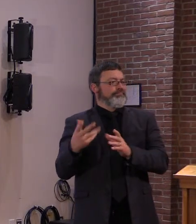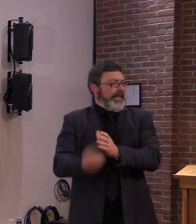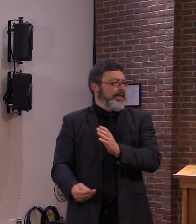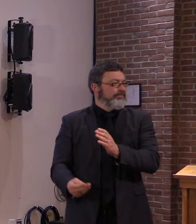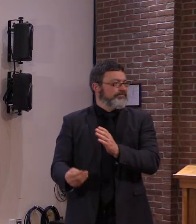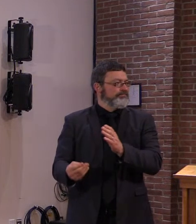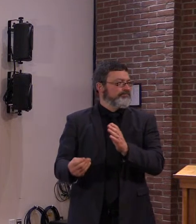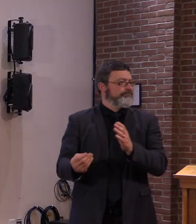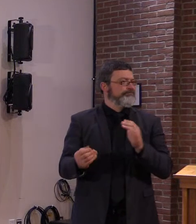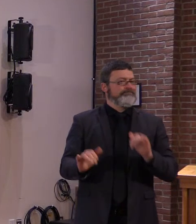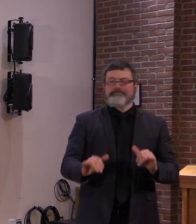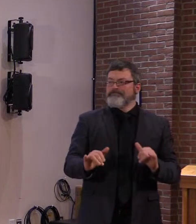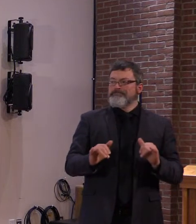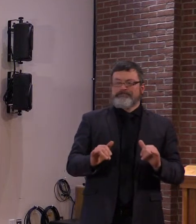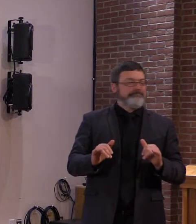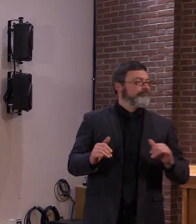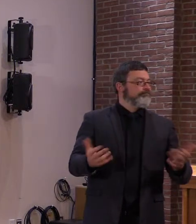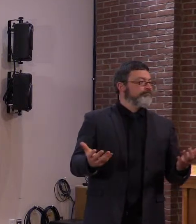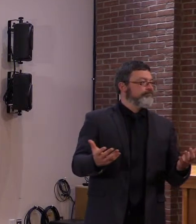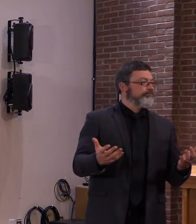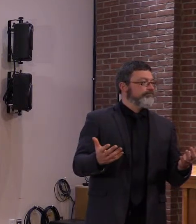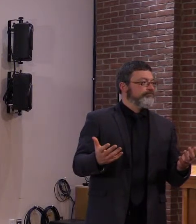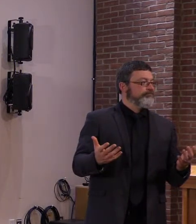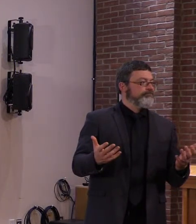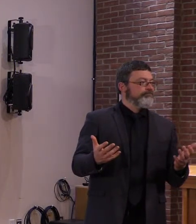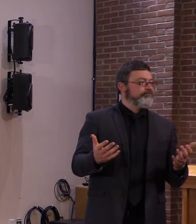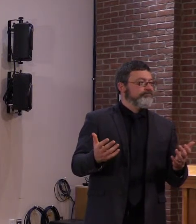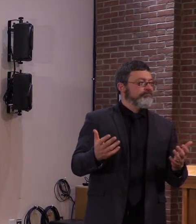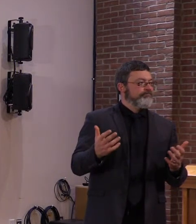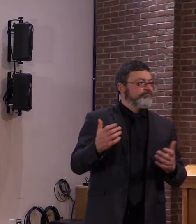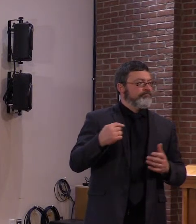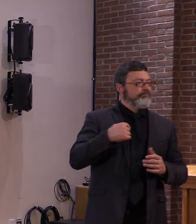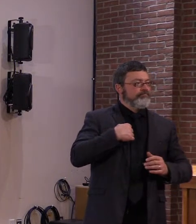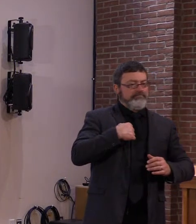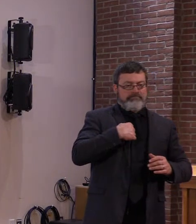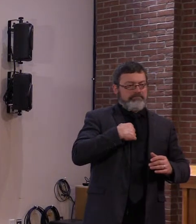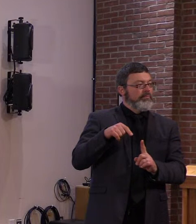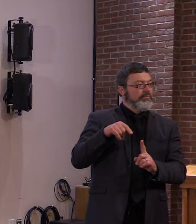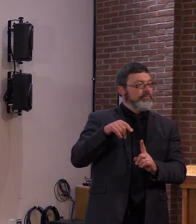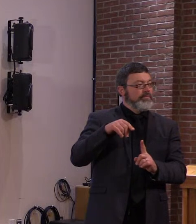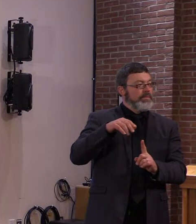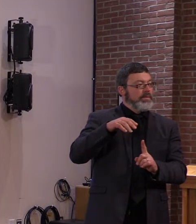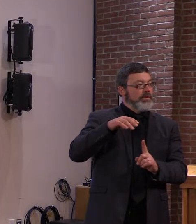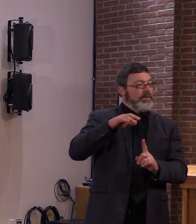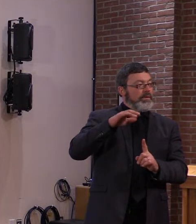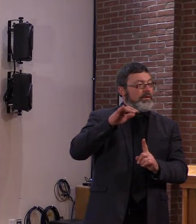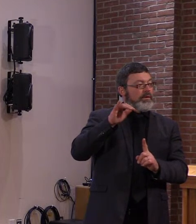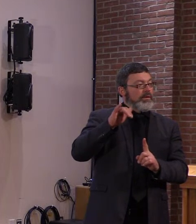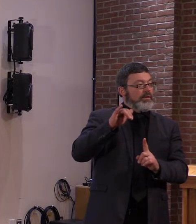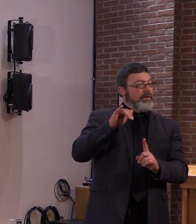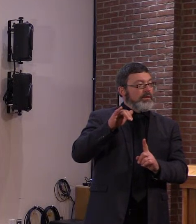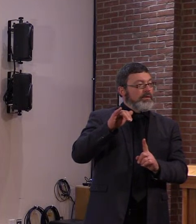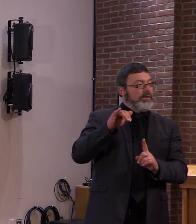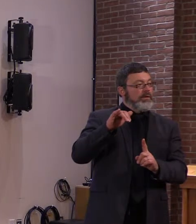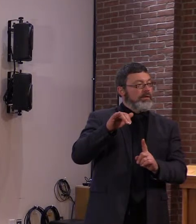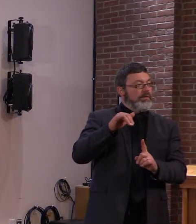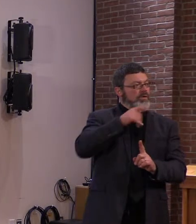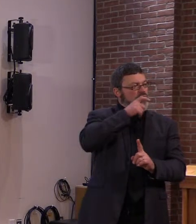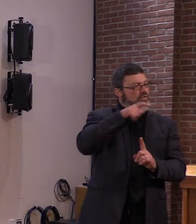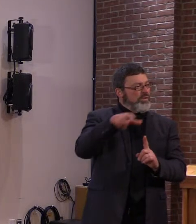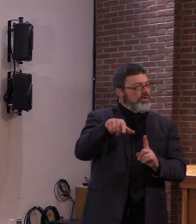test, you can get a test. I mean, there are all kinds of things that we're putting into place and learning so that we can better control